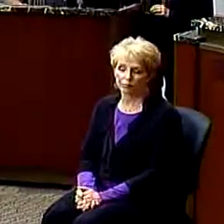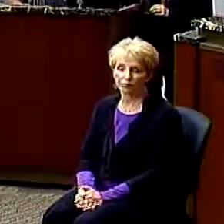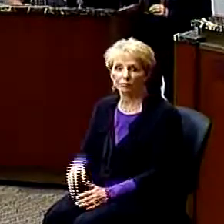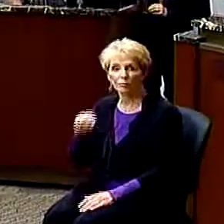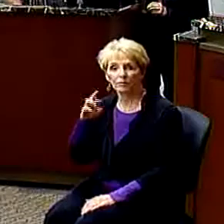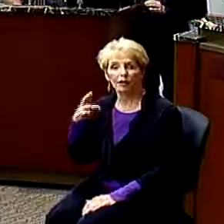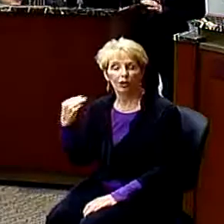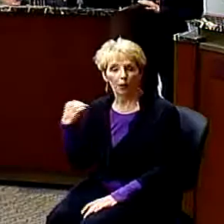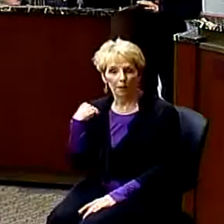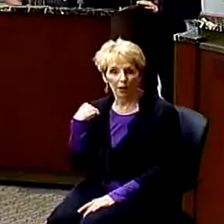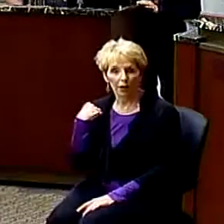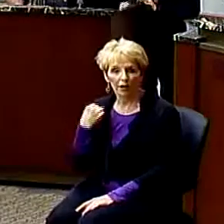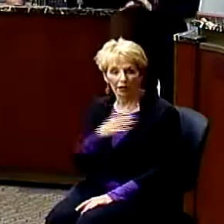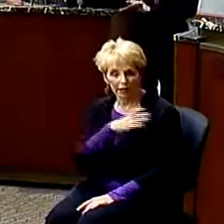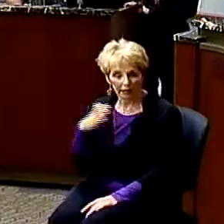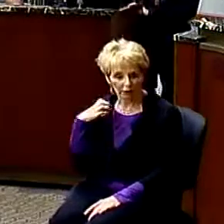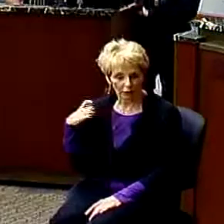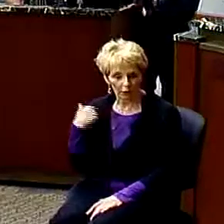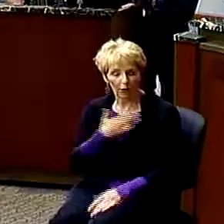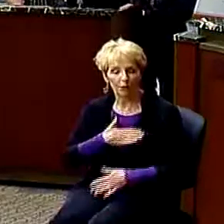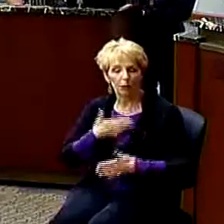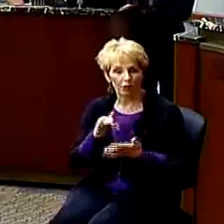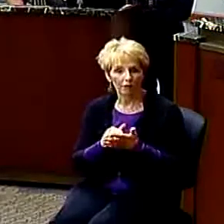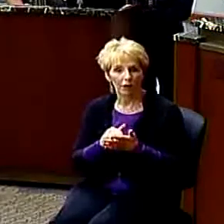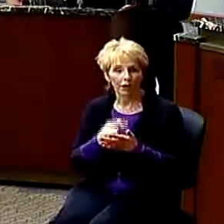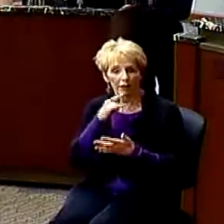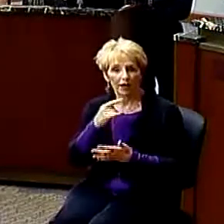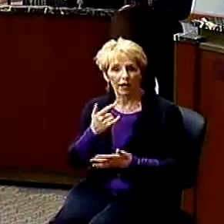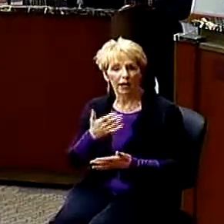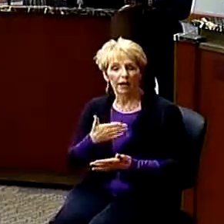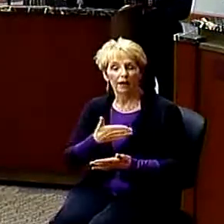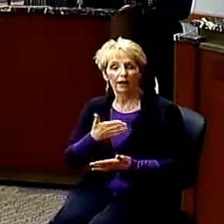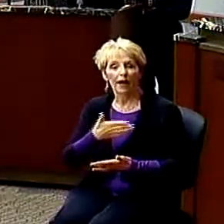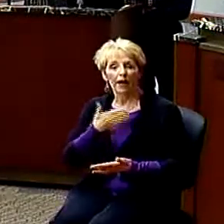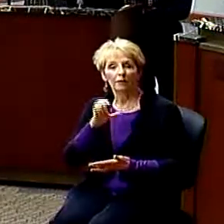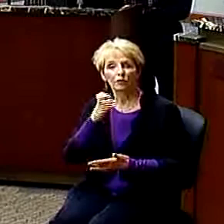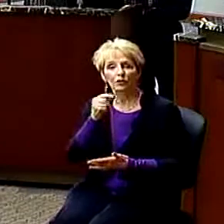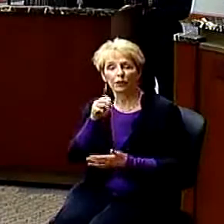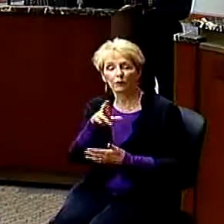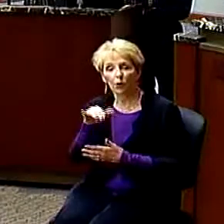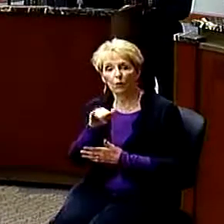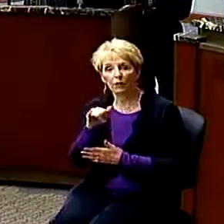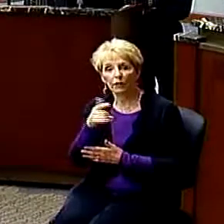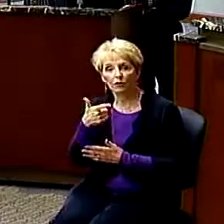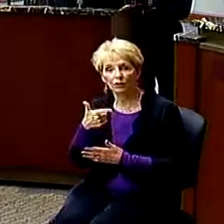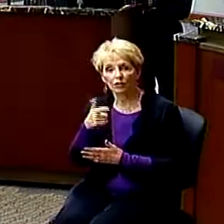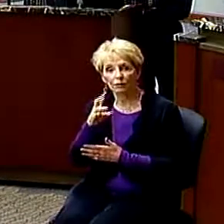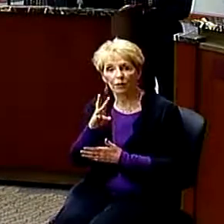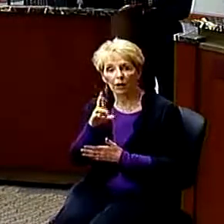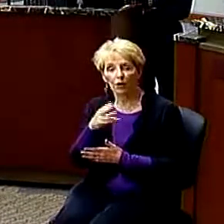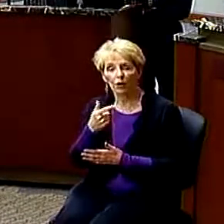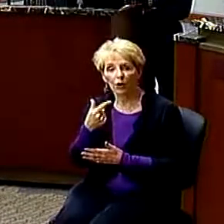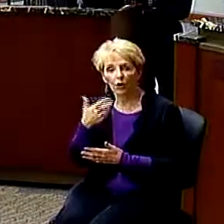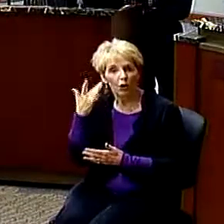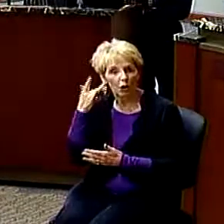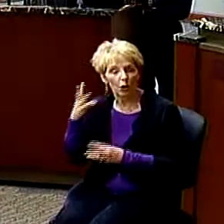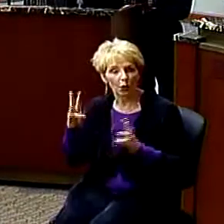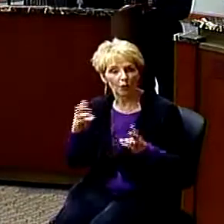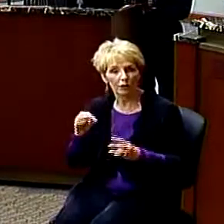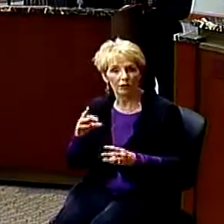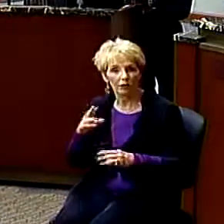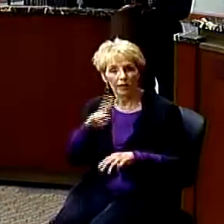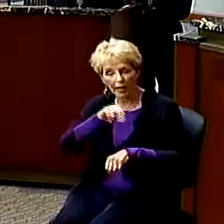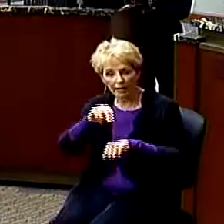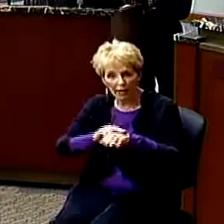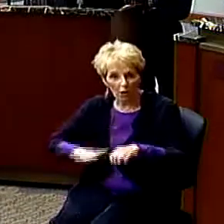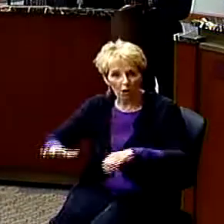Mr. Mayor, councilman, we appreciate this on behalf of Chapter Y. GWRA, the Gold Wing Road Riders of America, it's a